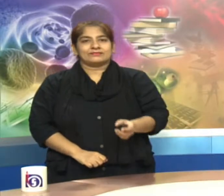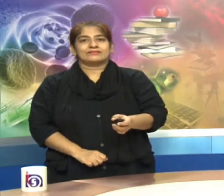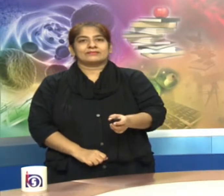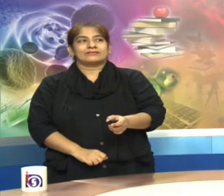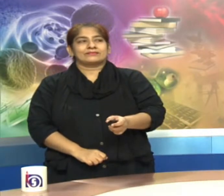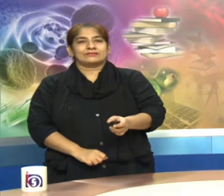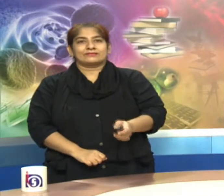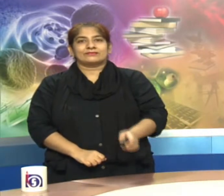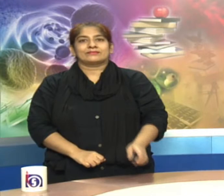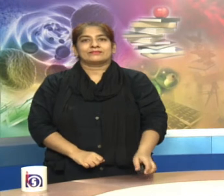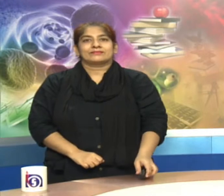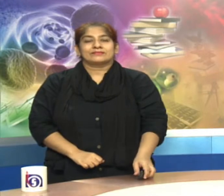in the video.